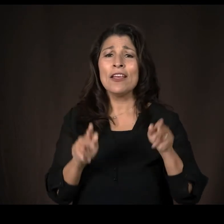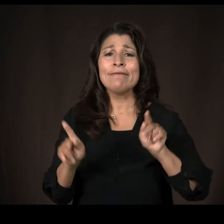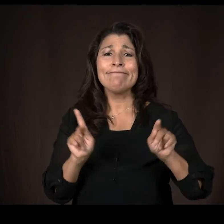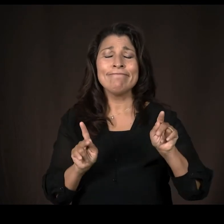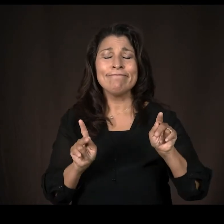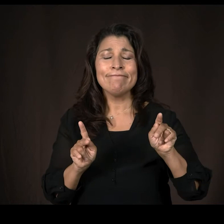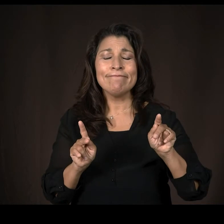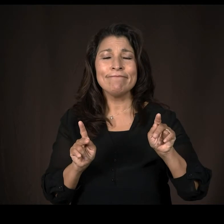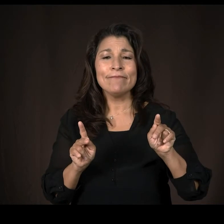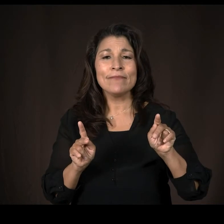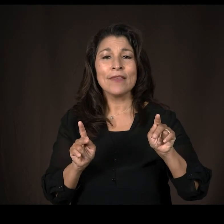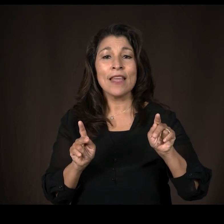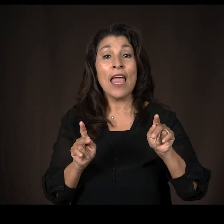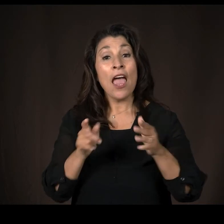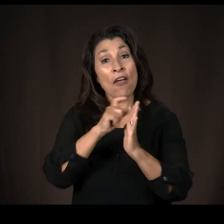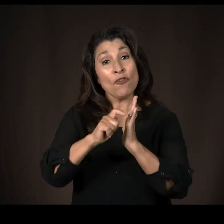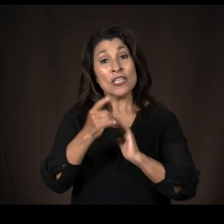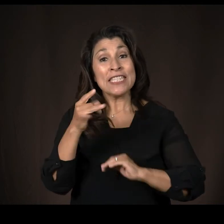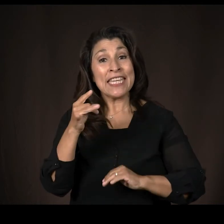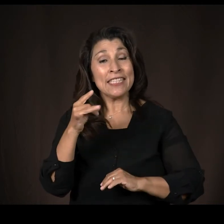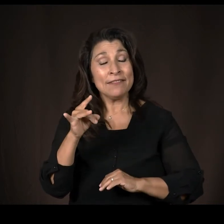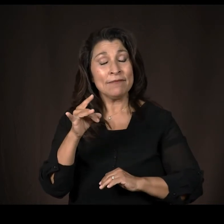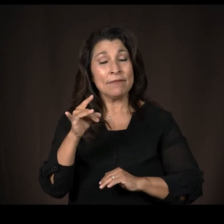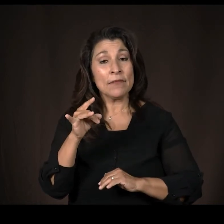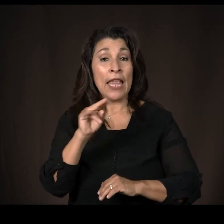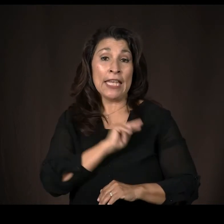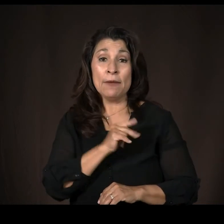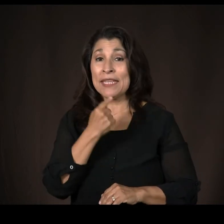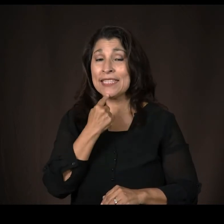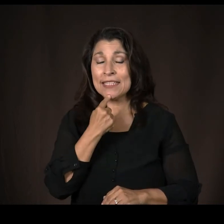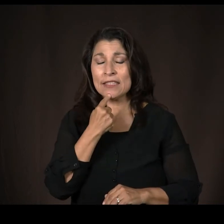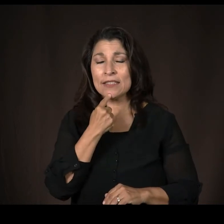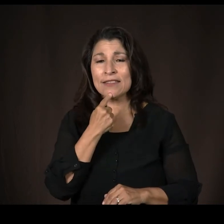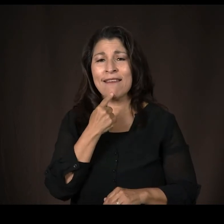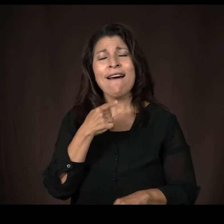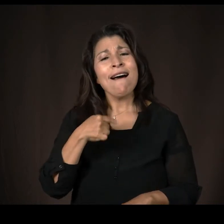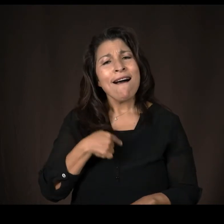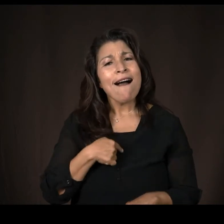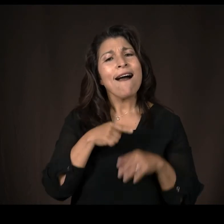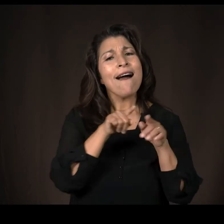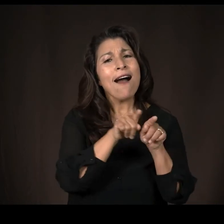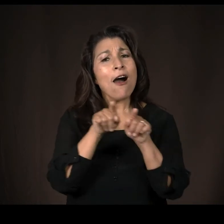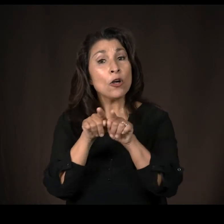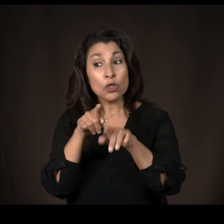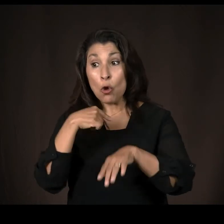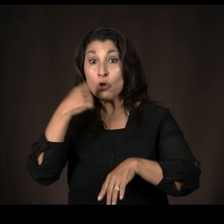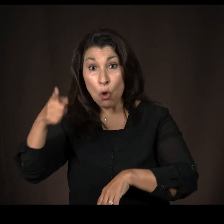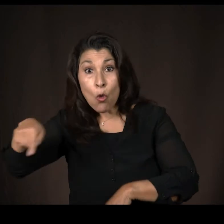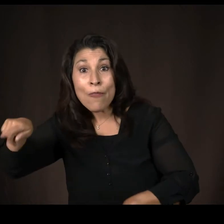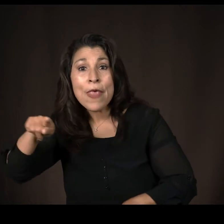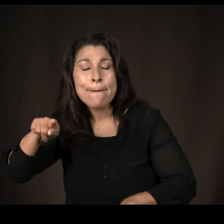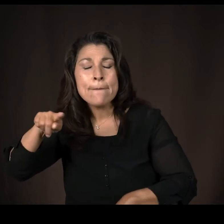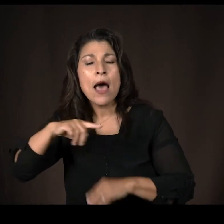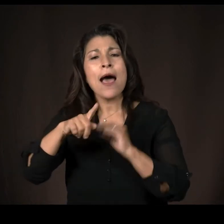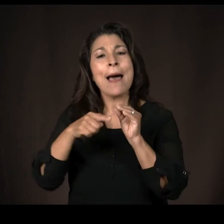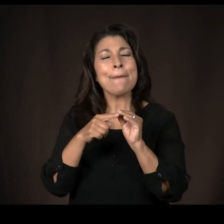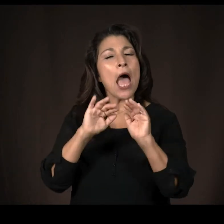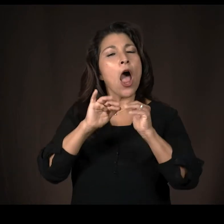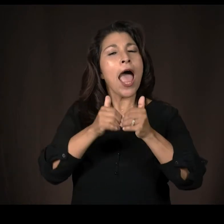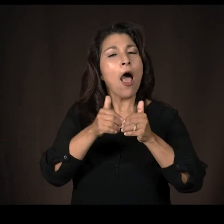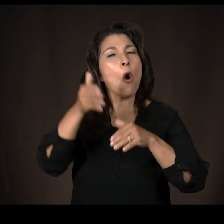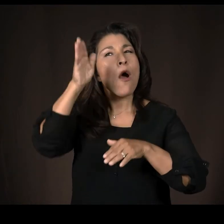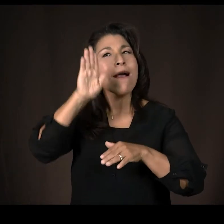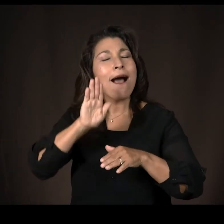to inspire. In verse 18, Nehemiah says this, I also told them about